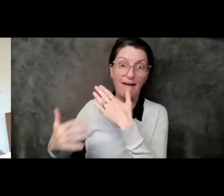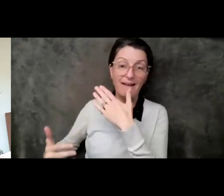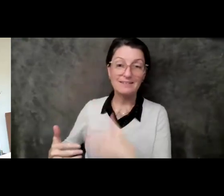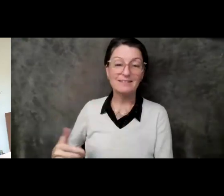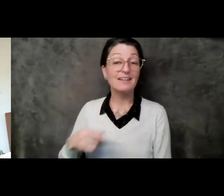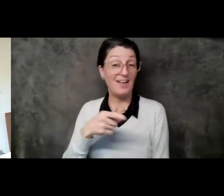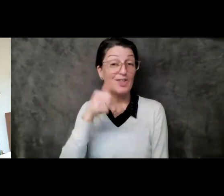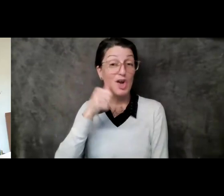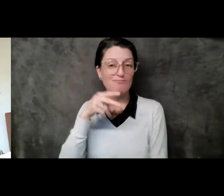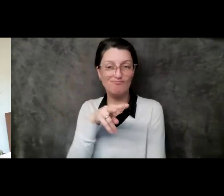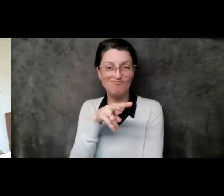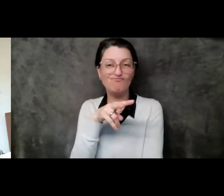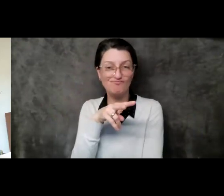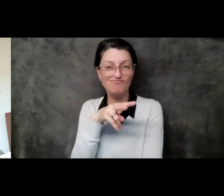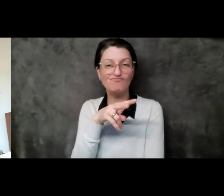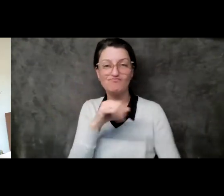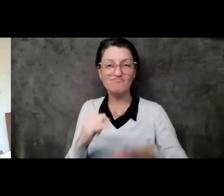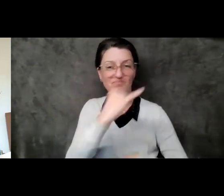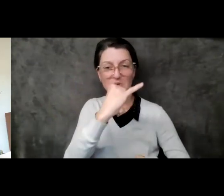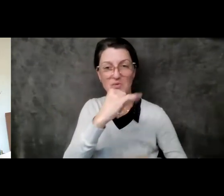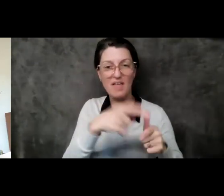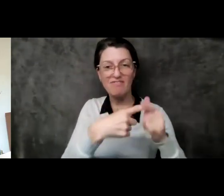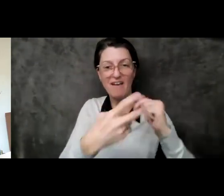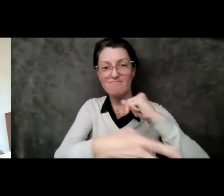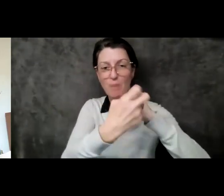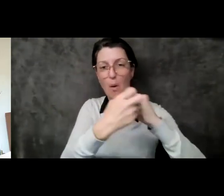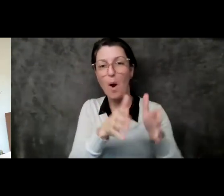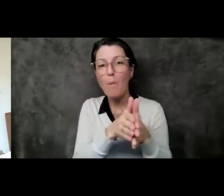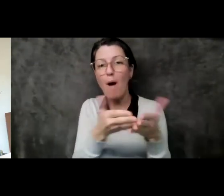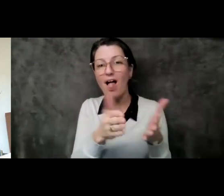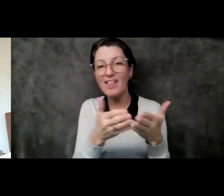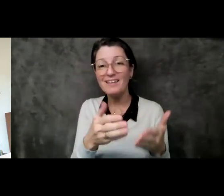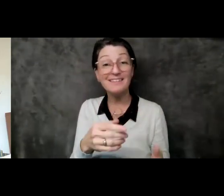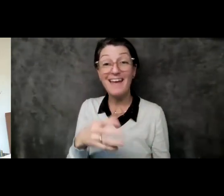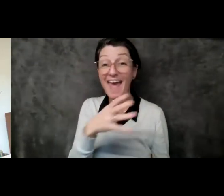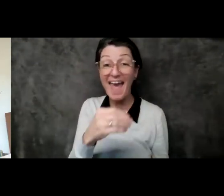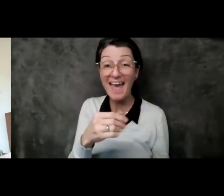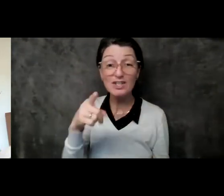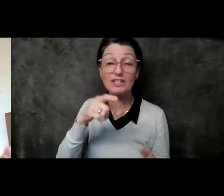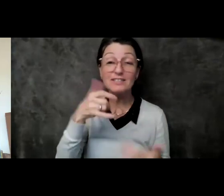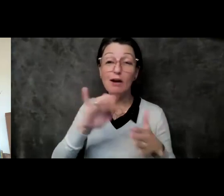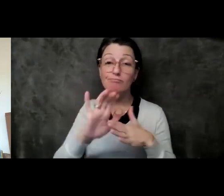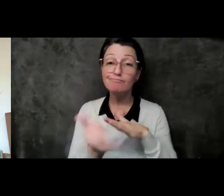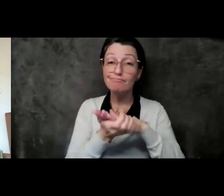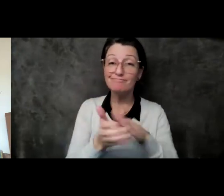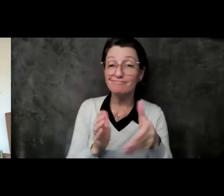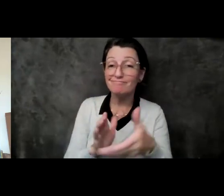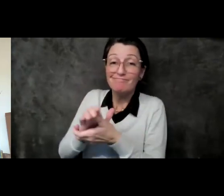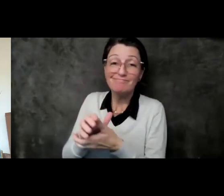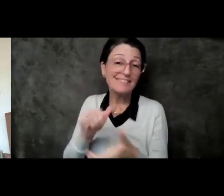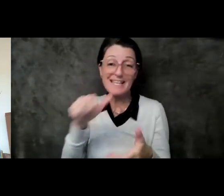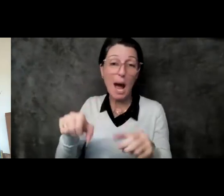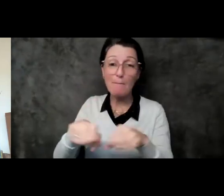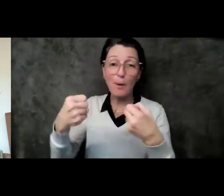I think she was just feeling good because she got his wallet, messed him up, and didn't even break a heel. So that's